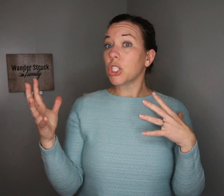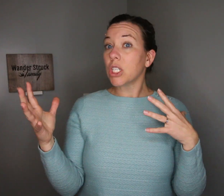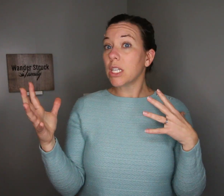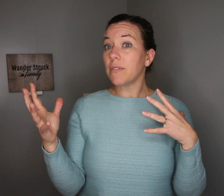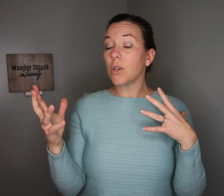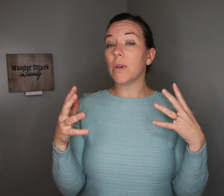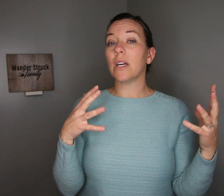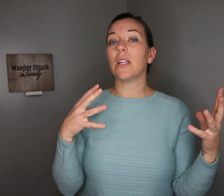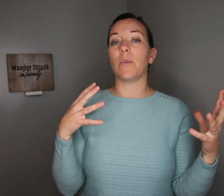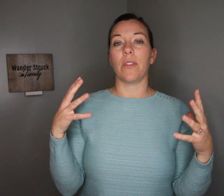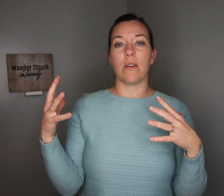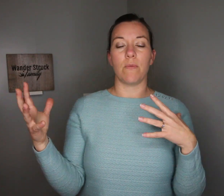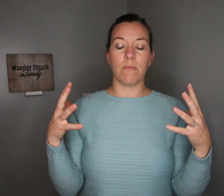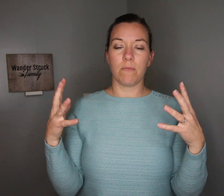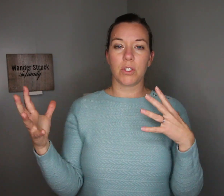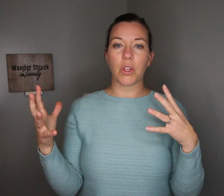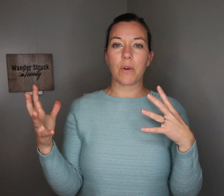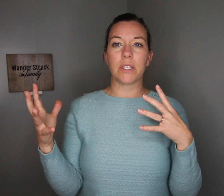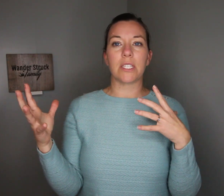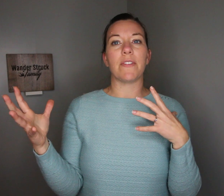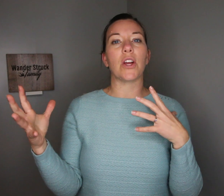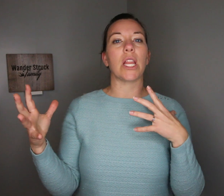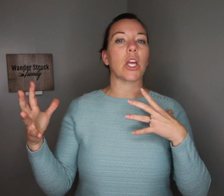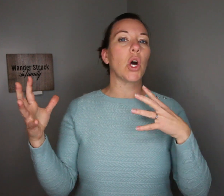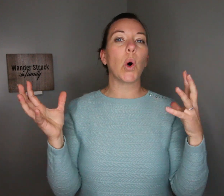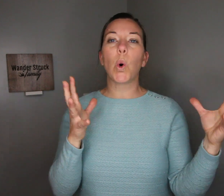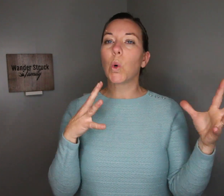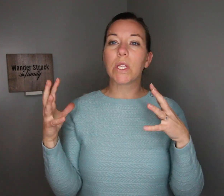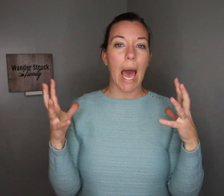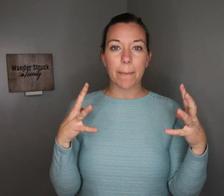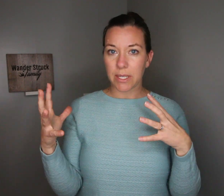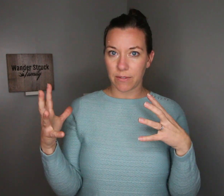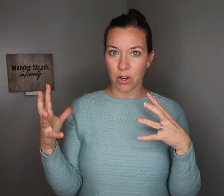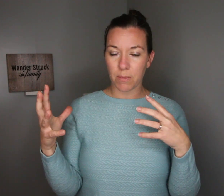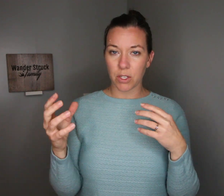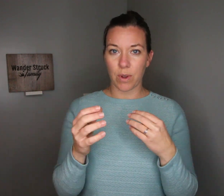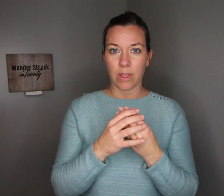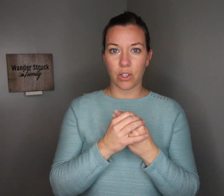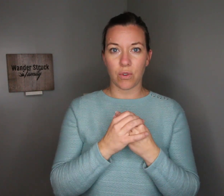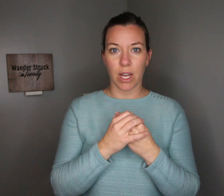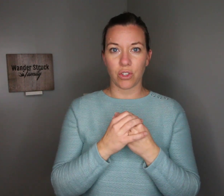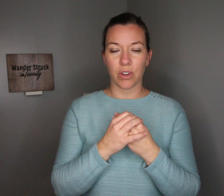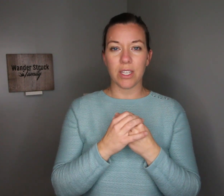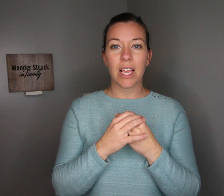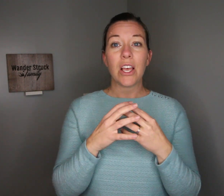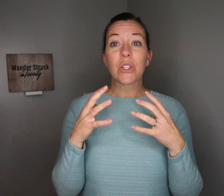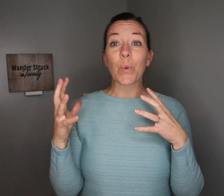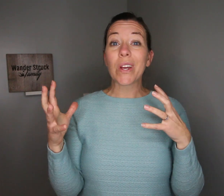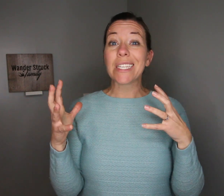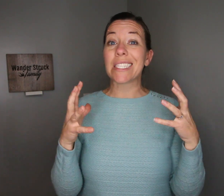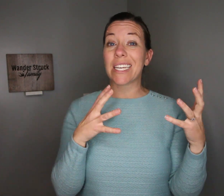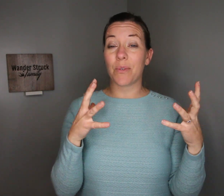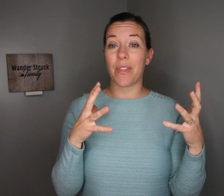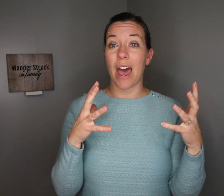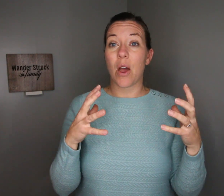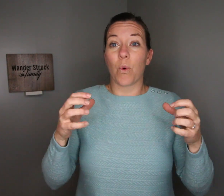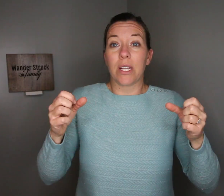competition, if you will, so there was this very like cold atmosphere between the two countries. So we're going to stick with that, and we're going to